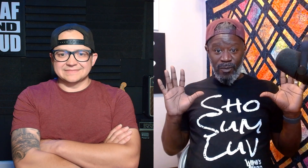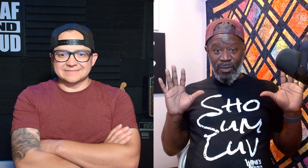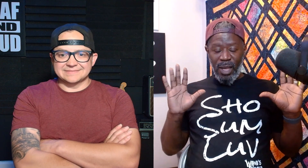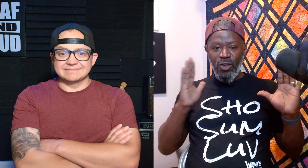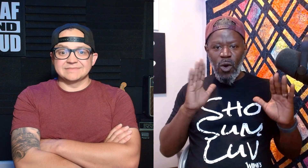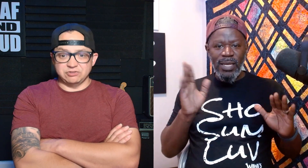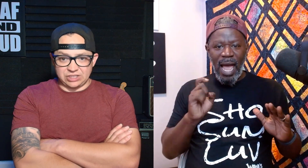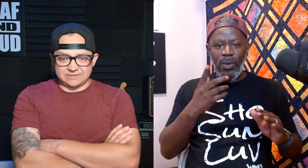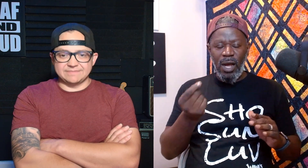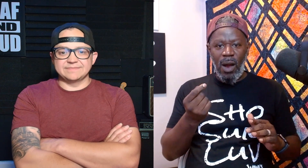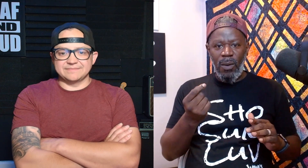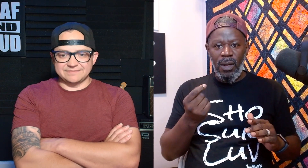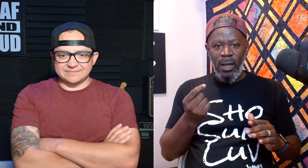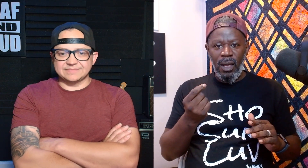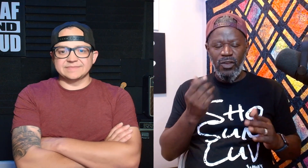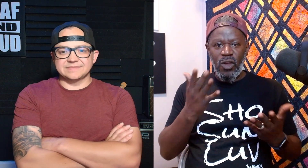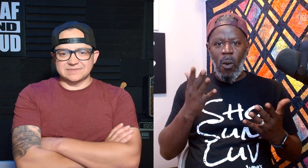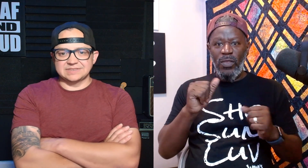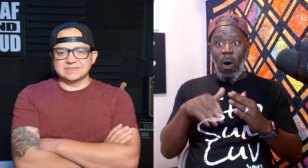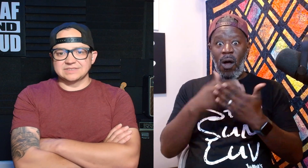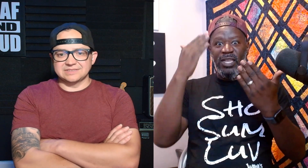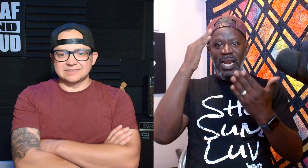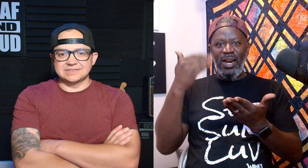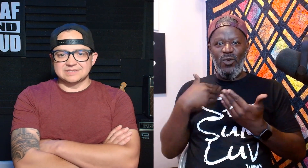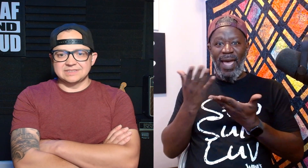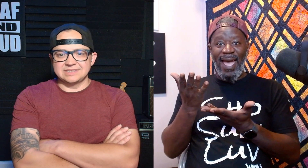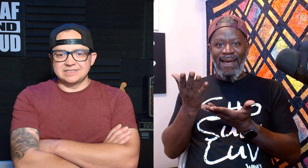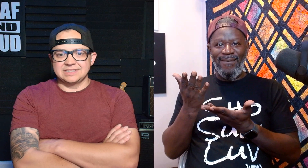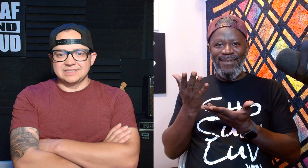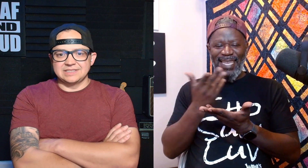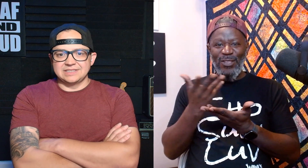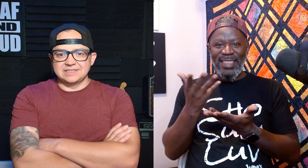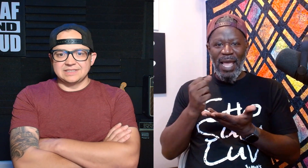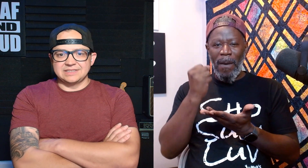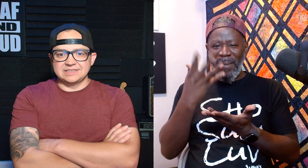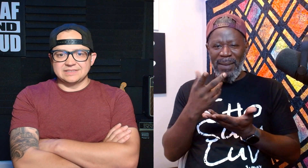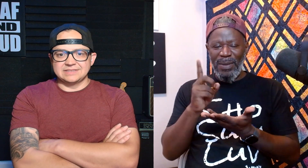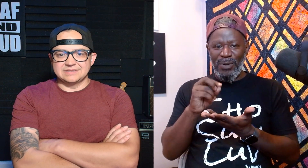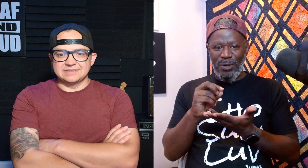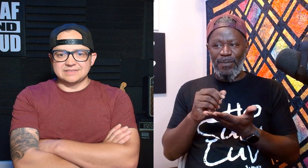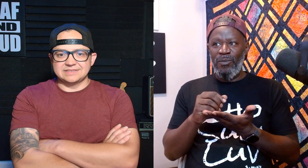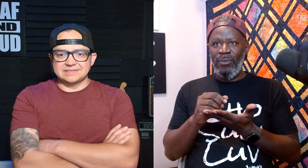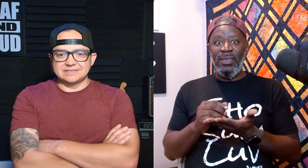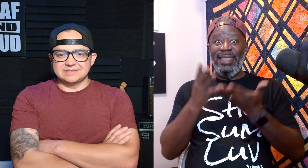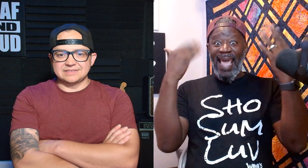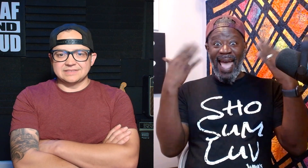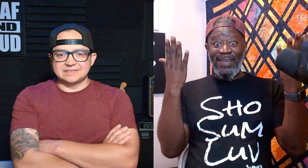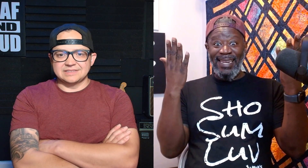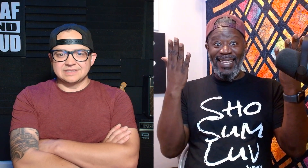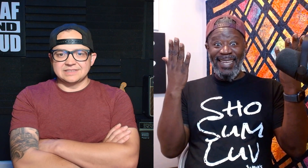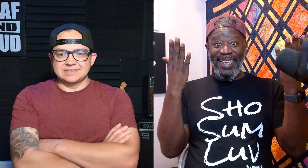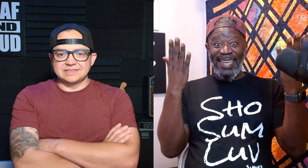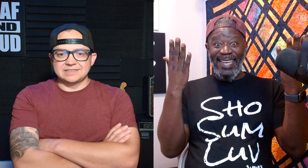clear, and you know exactly where to go. So with all this knowledge you have, here's the thing what many people do. They